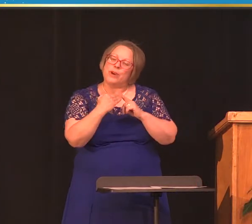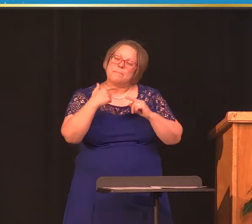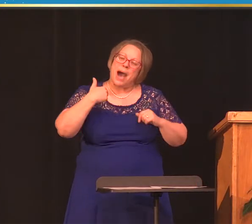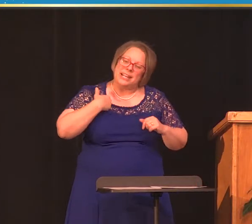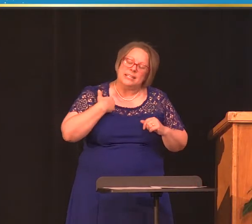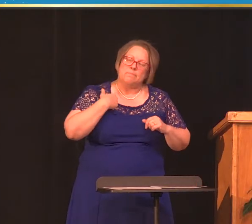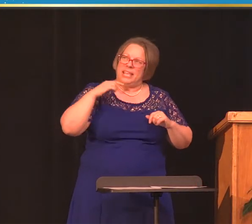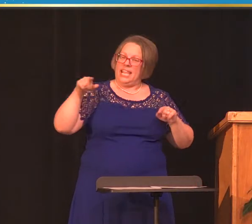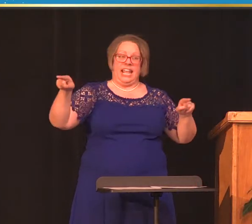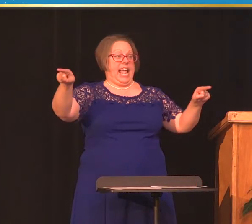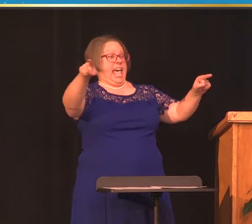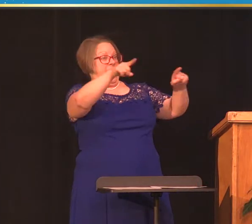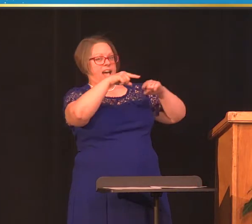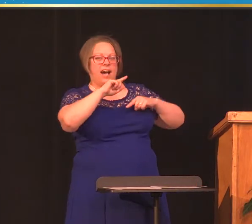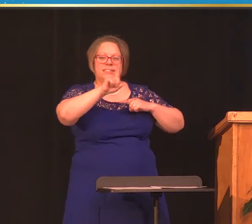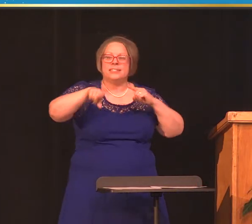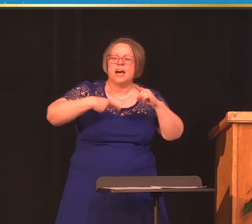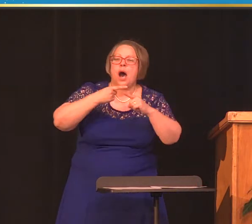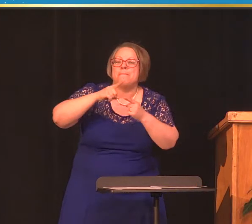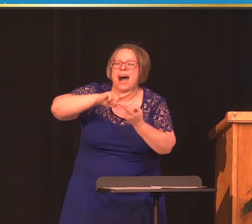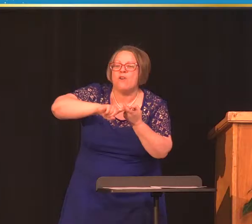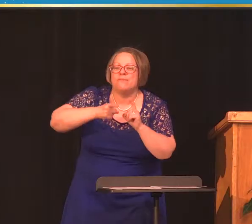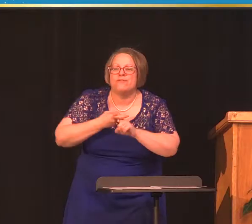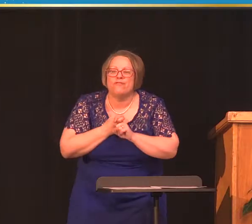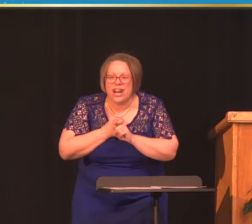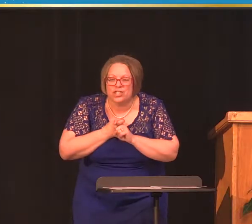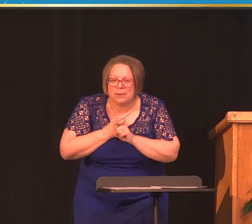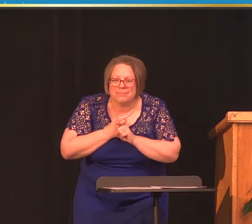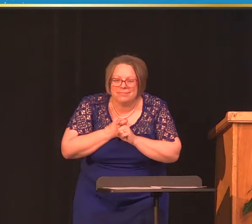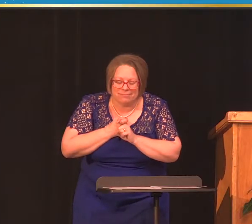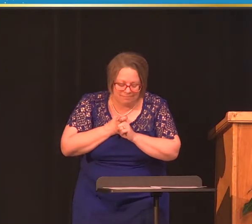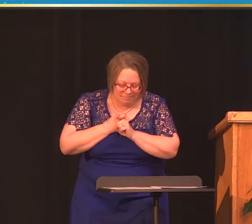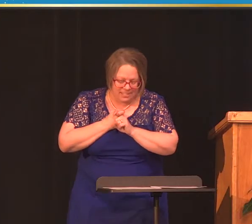You have reminded us, all of us, about friendships,